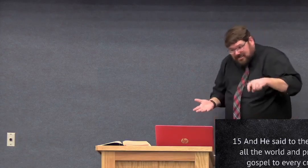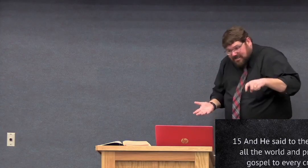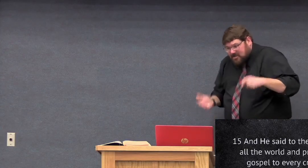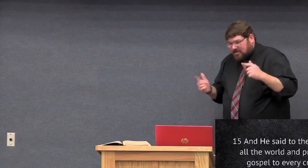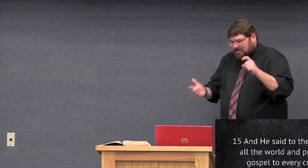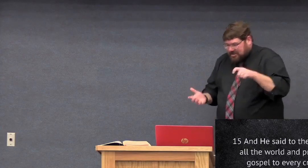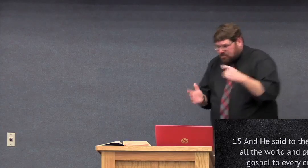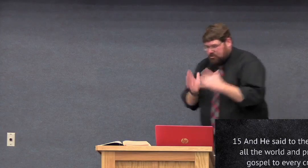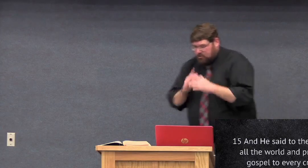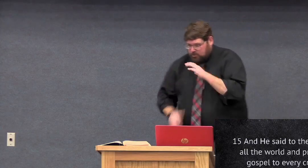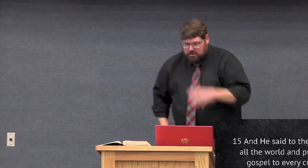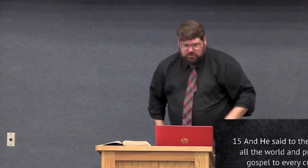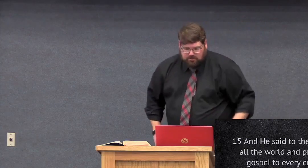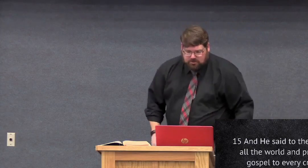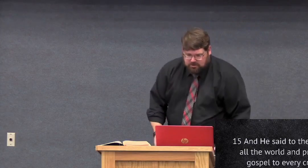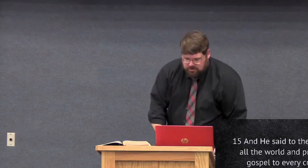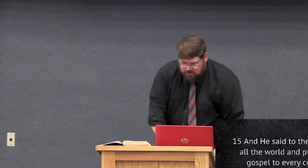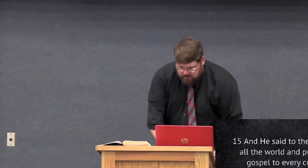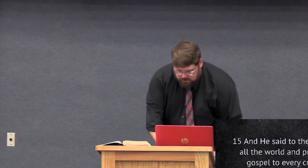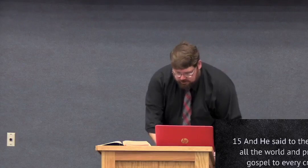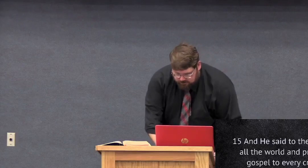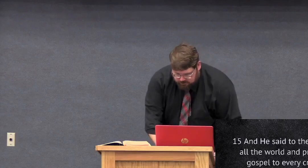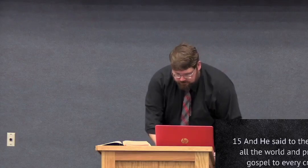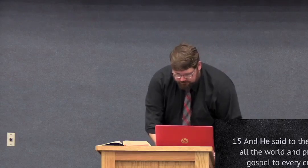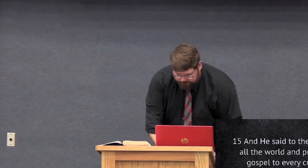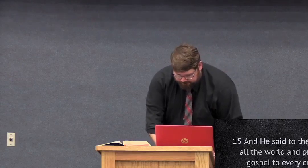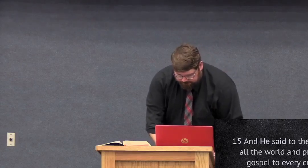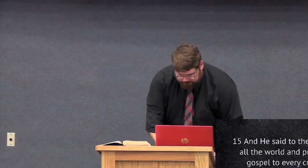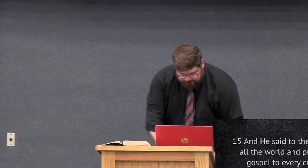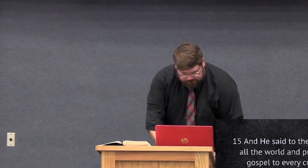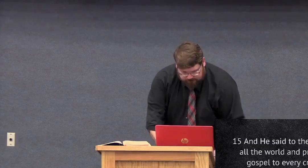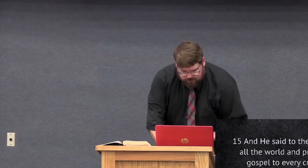need Jesus Christ. Everybody here needs Jesus Christ.